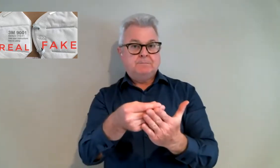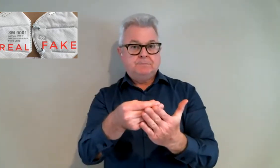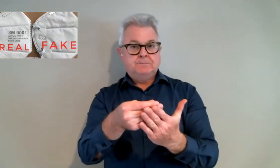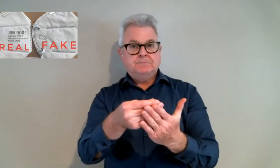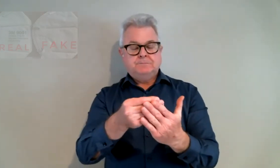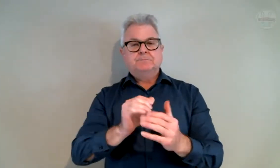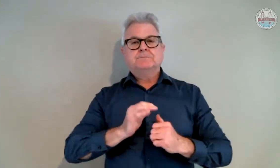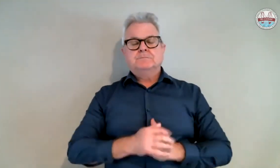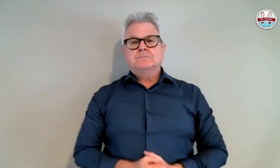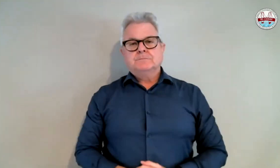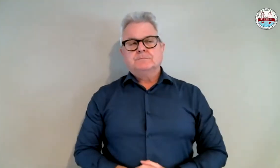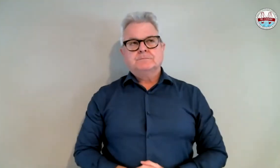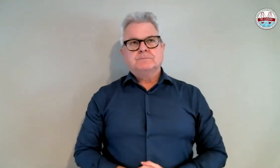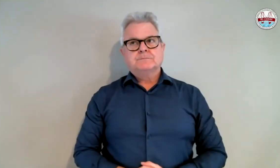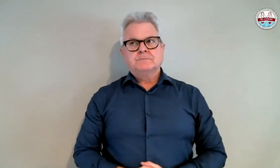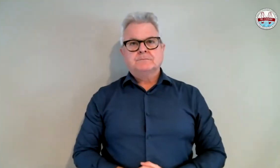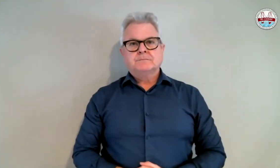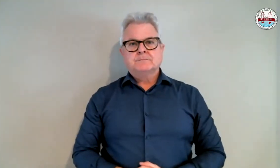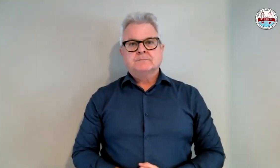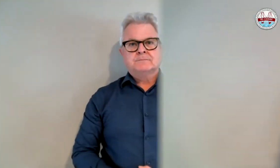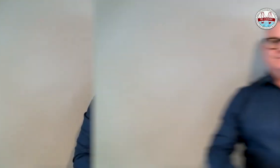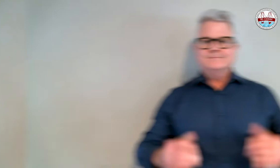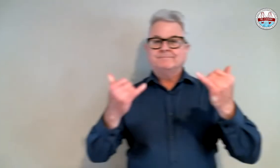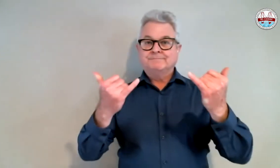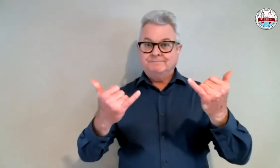that. Do not spend your money otherwise.